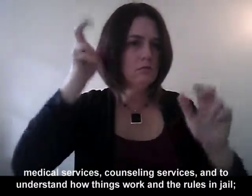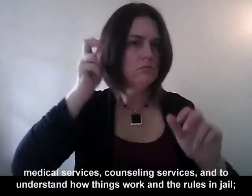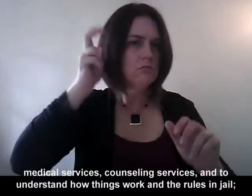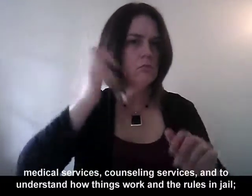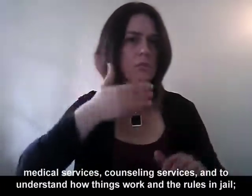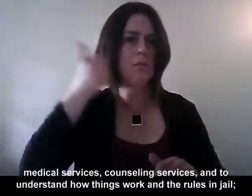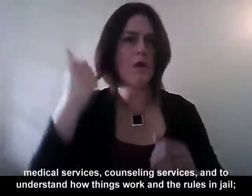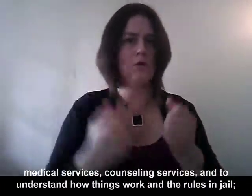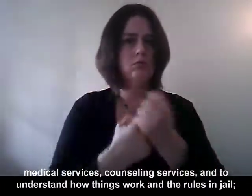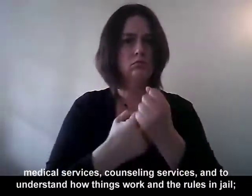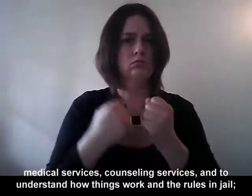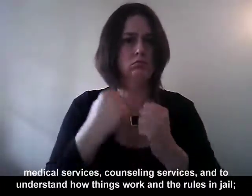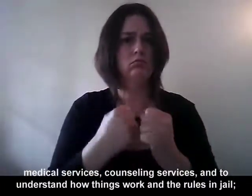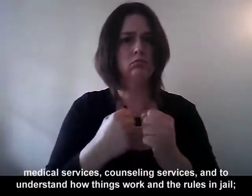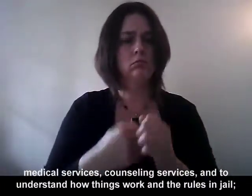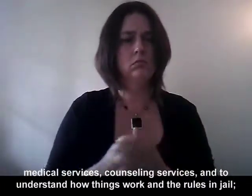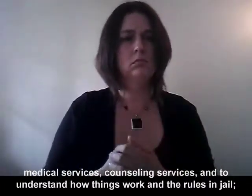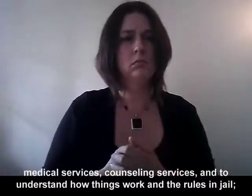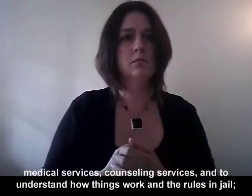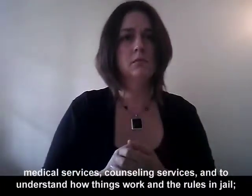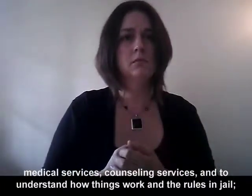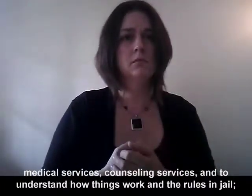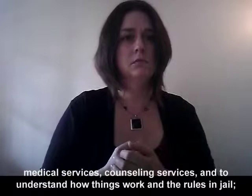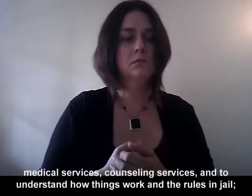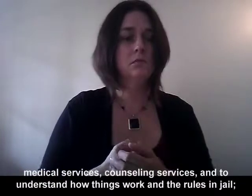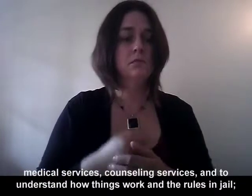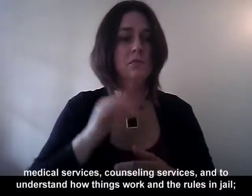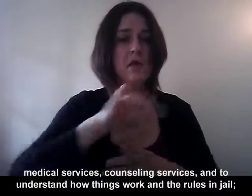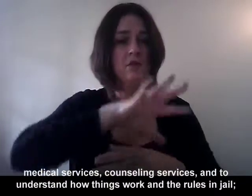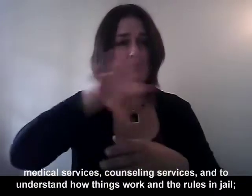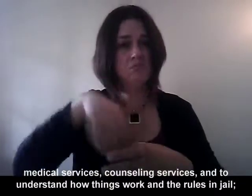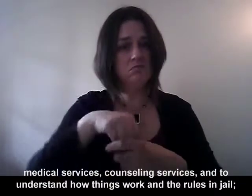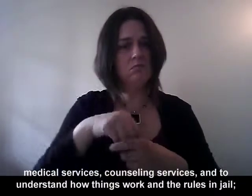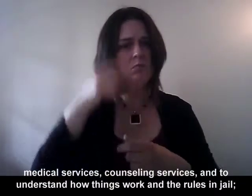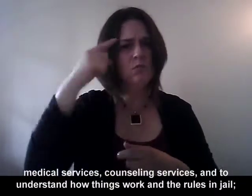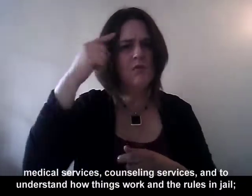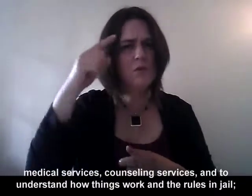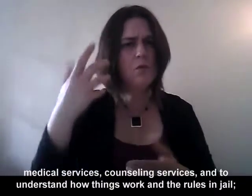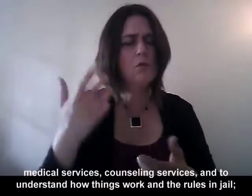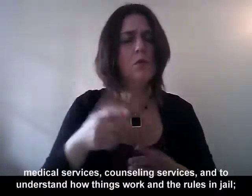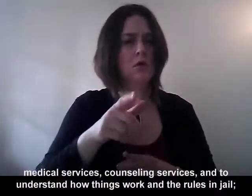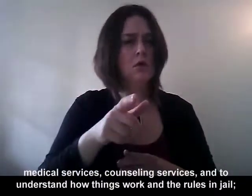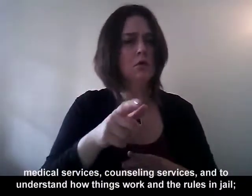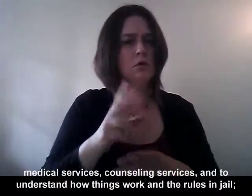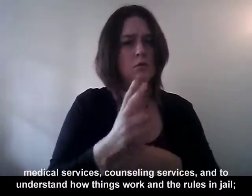medical services, counseling services, and to understand how things work and the rules in jail.